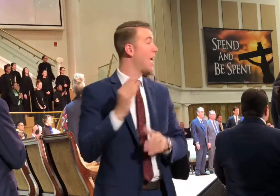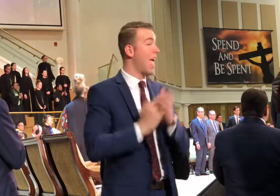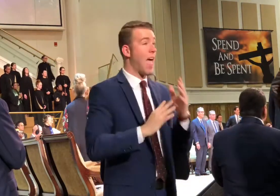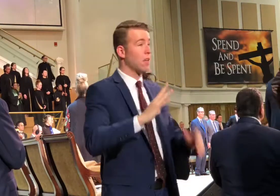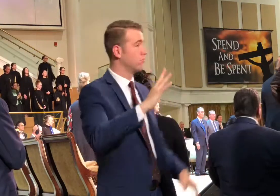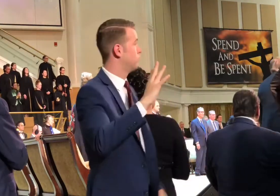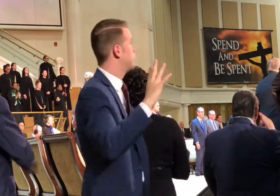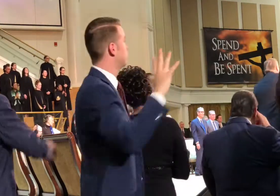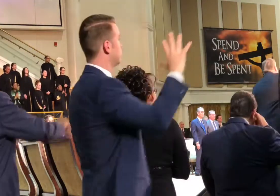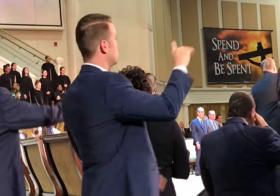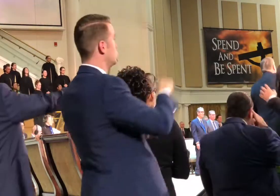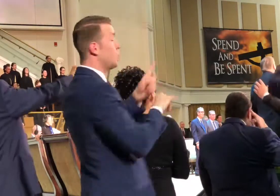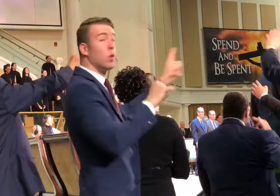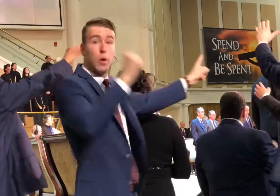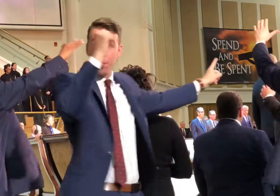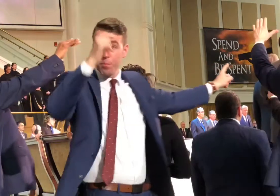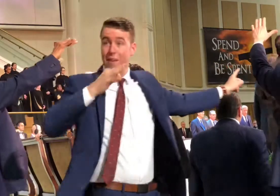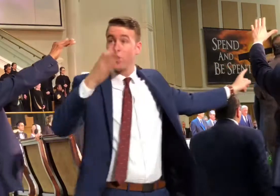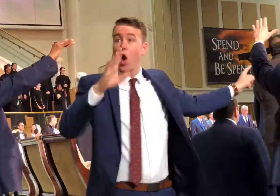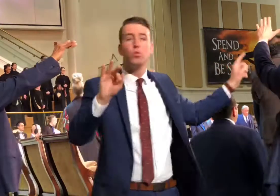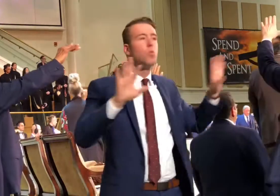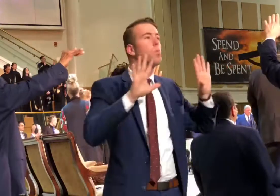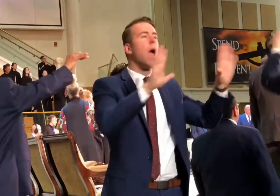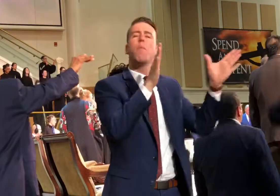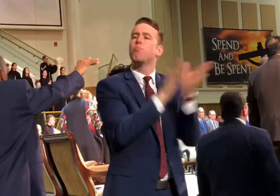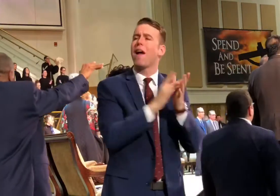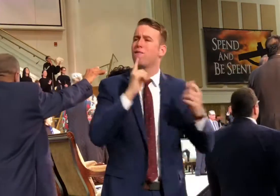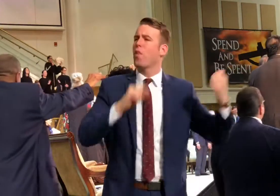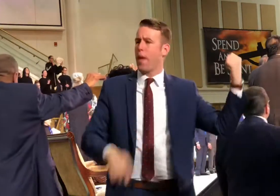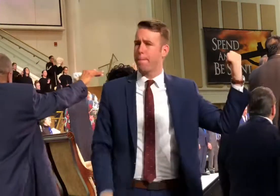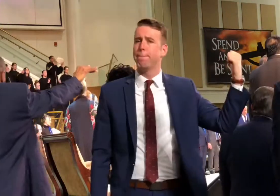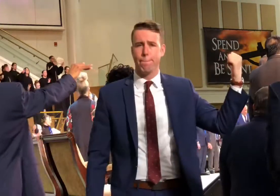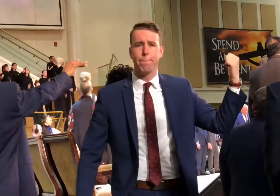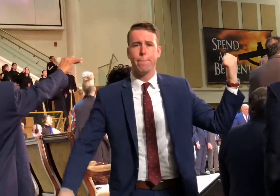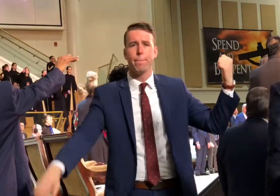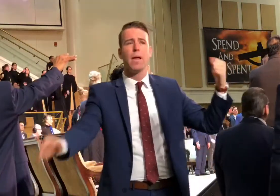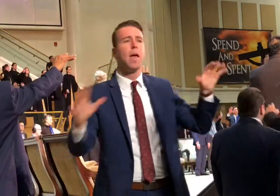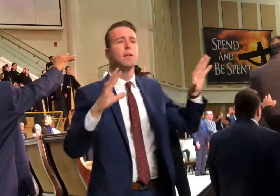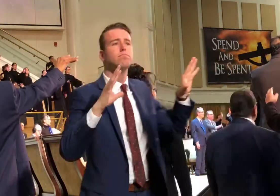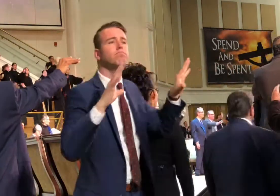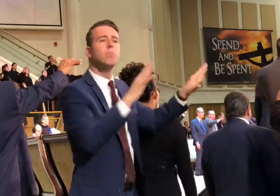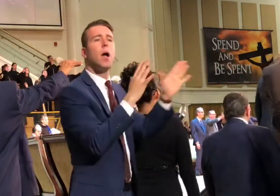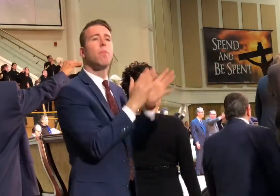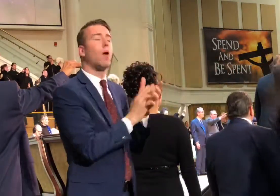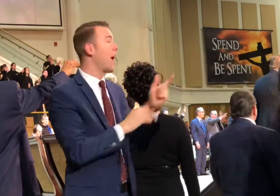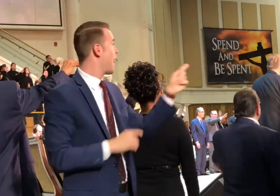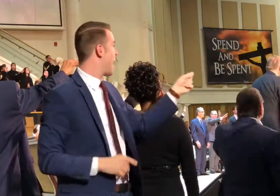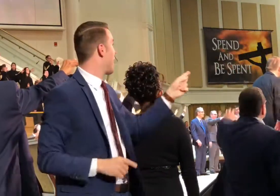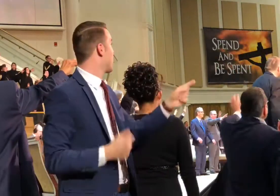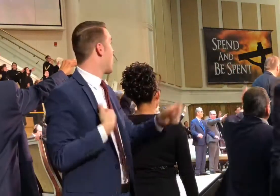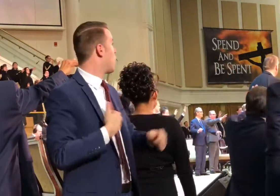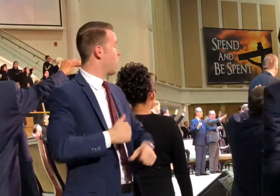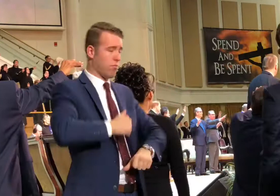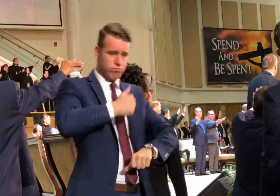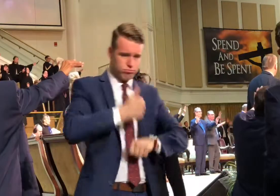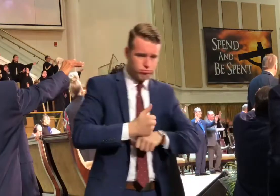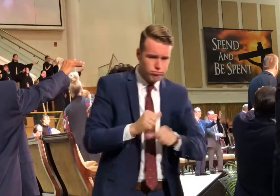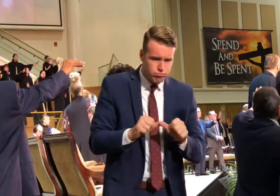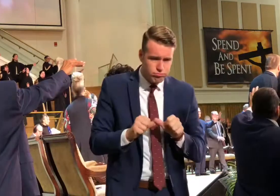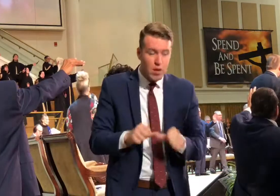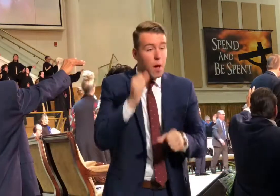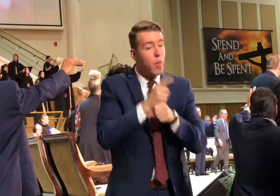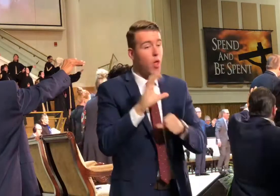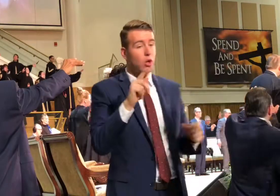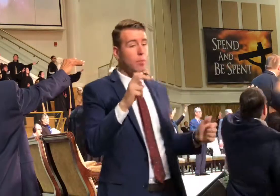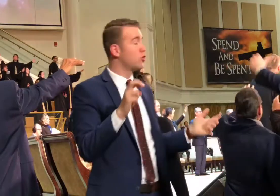these great men of God. I want you to pray for them. I want you to pray for us that we hold this line. These elders, come on, Brother